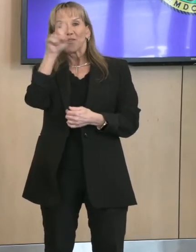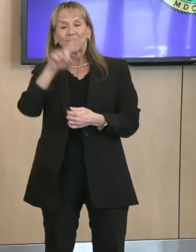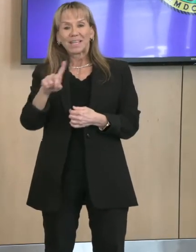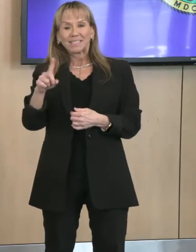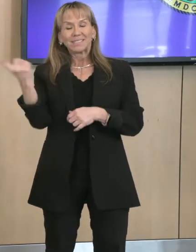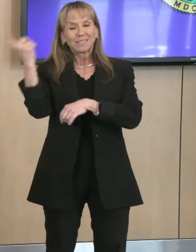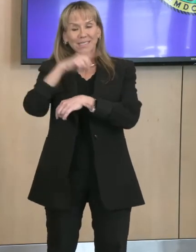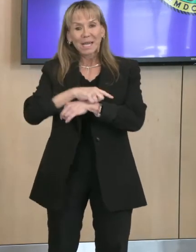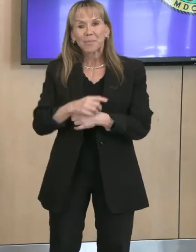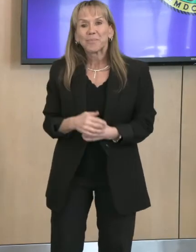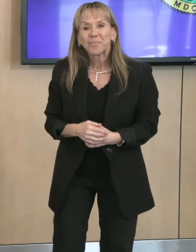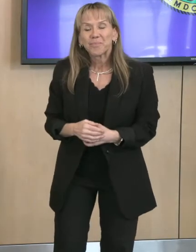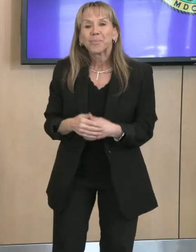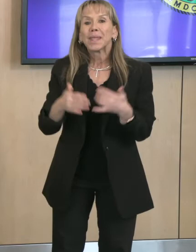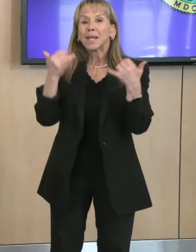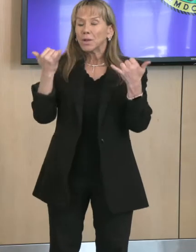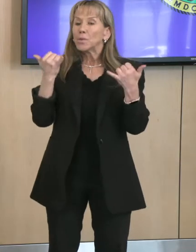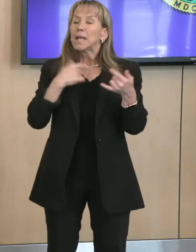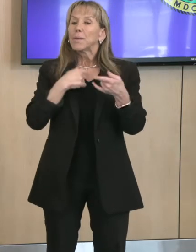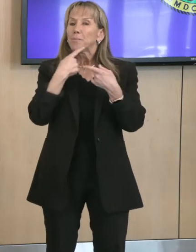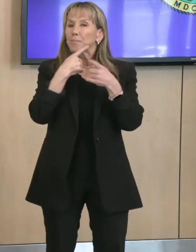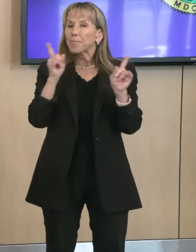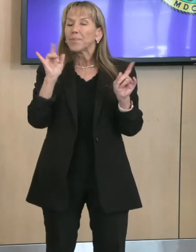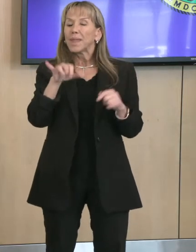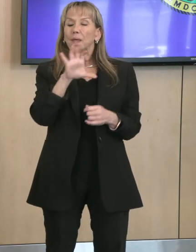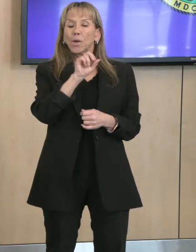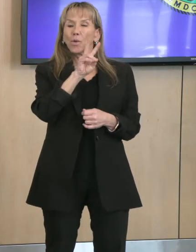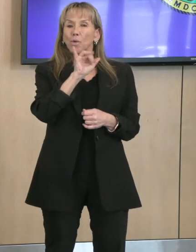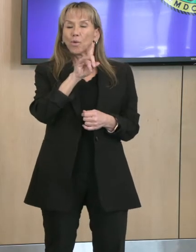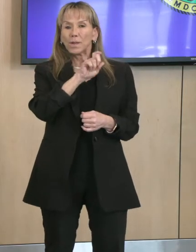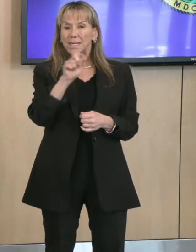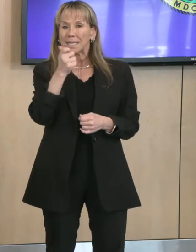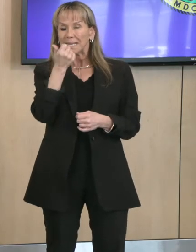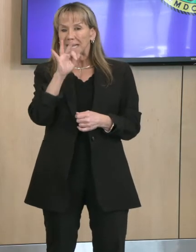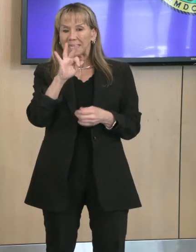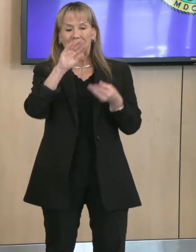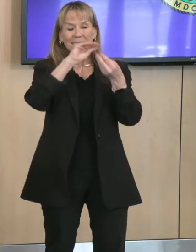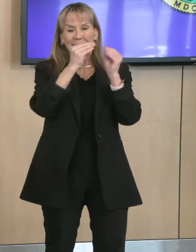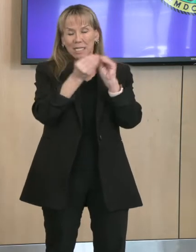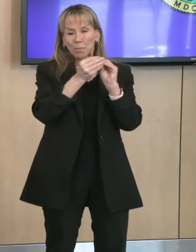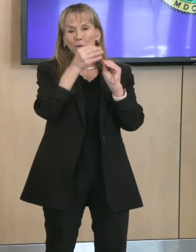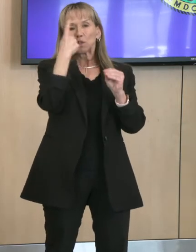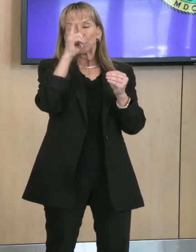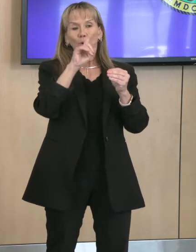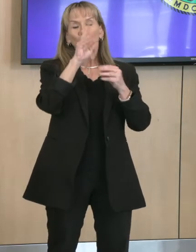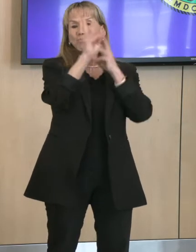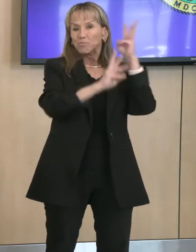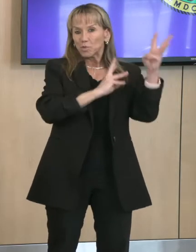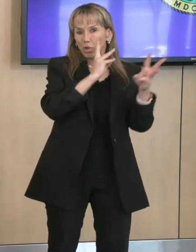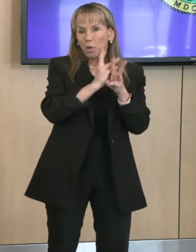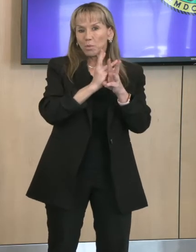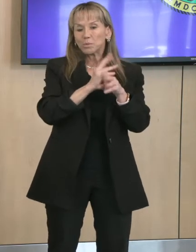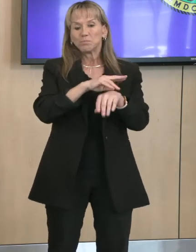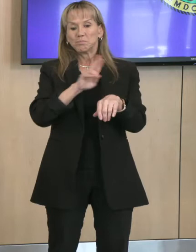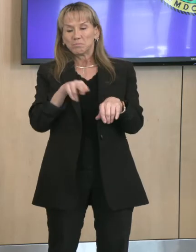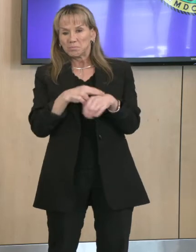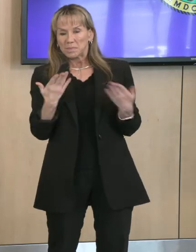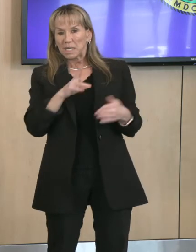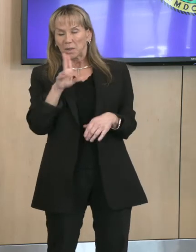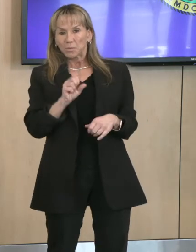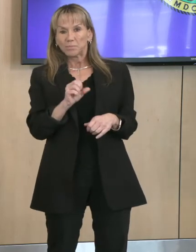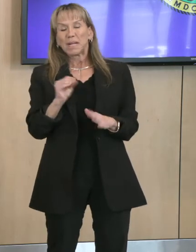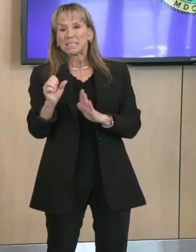provide COVID-19 stats for global, national, state, and local levels.